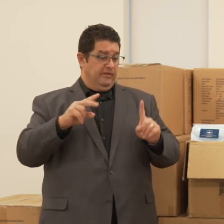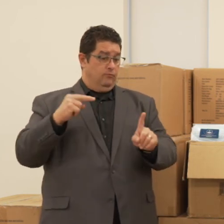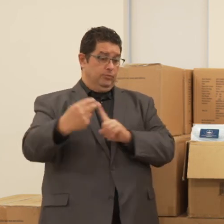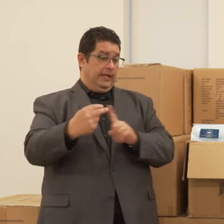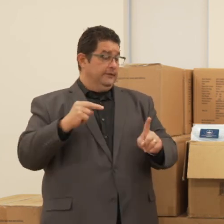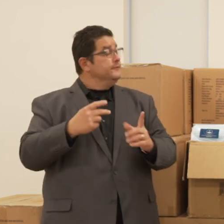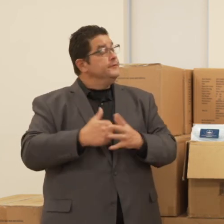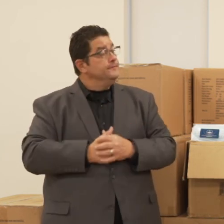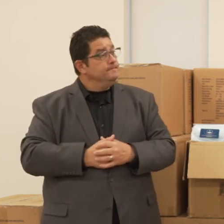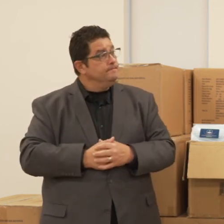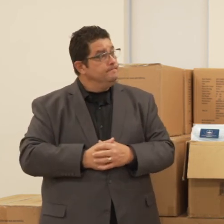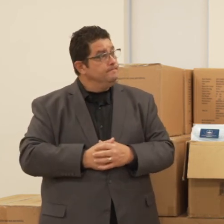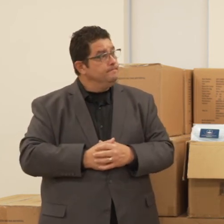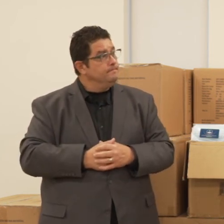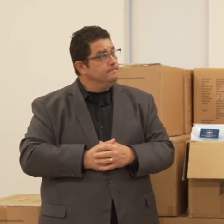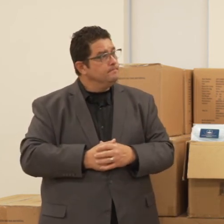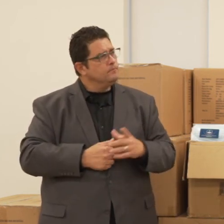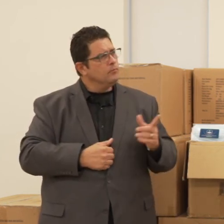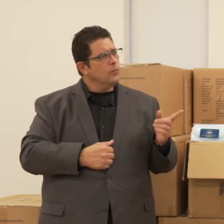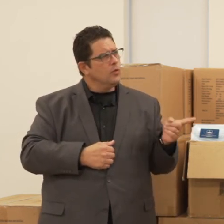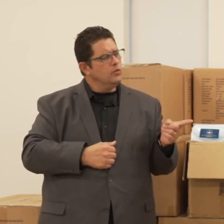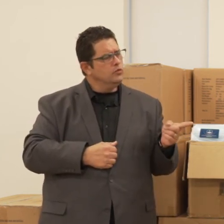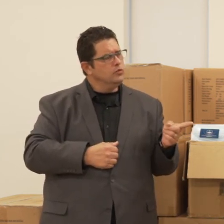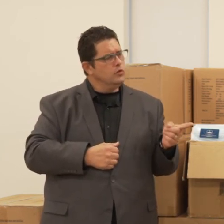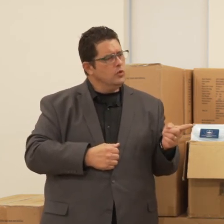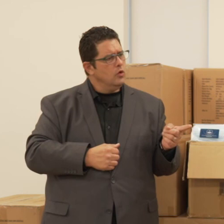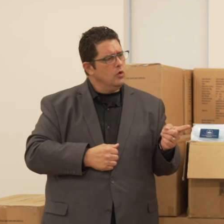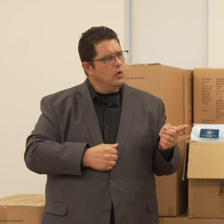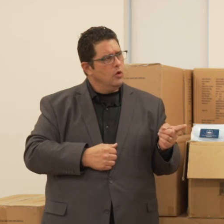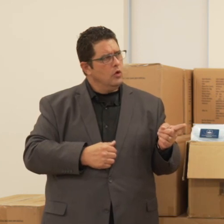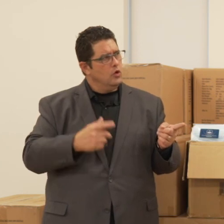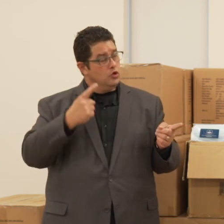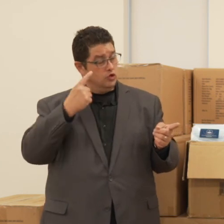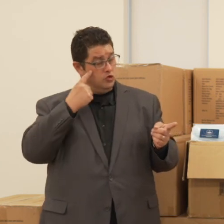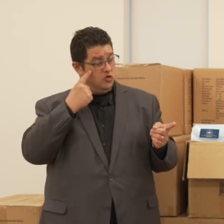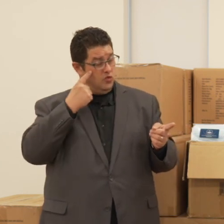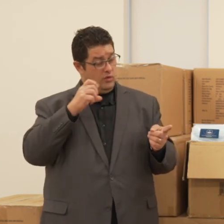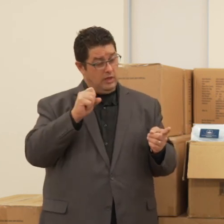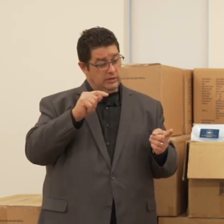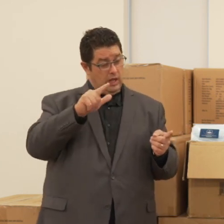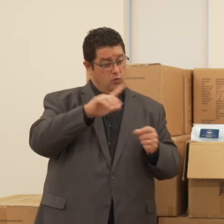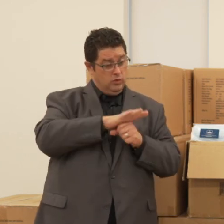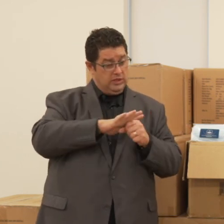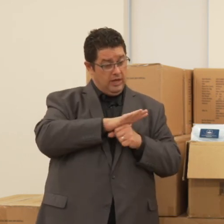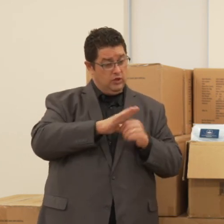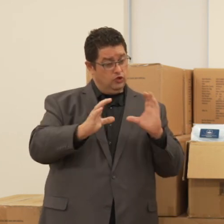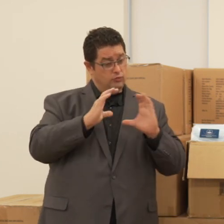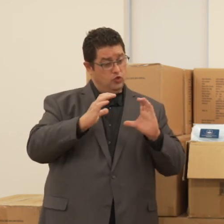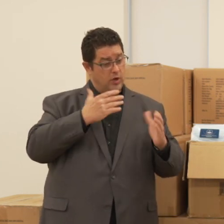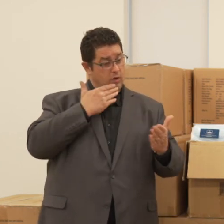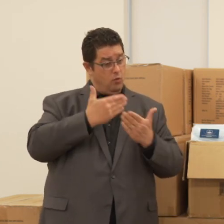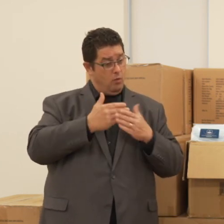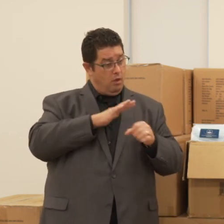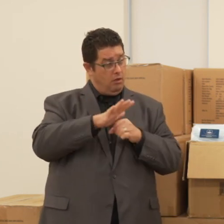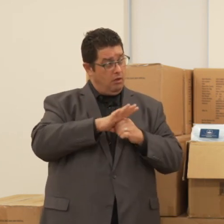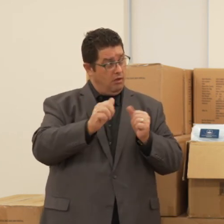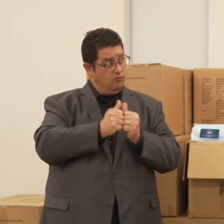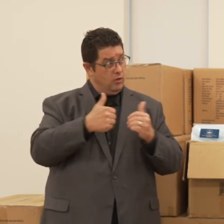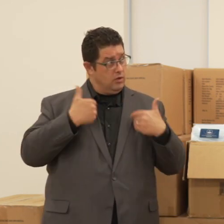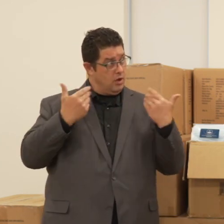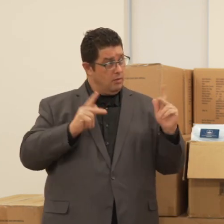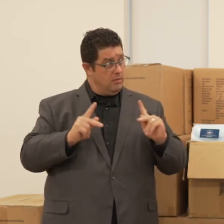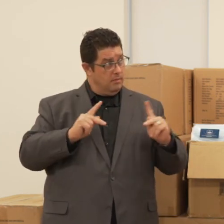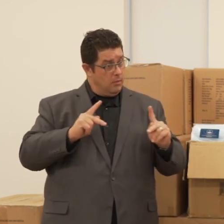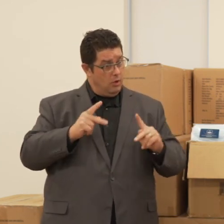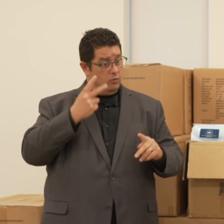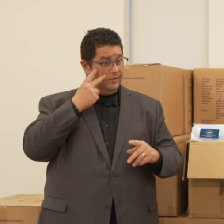perspectives. Do you think the county is communicating this well enough with our young people? We talked about the bars closing, and we've seen these viral